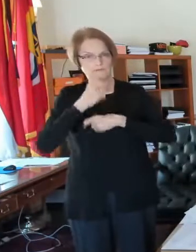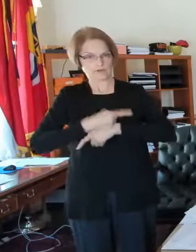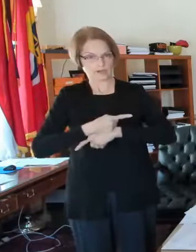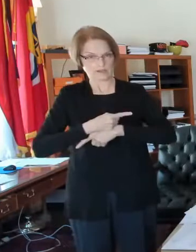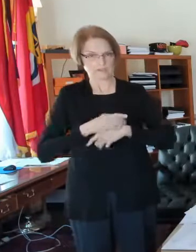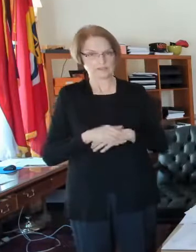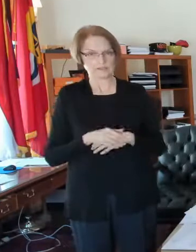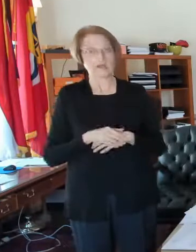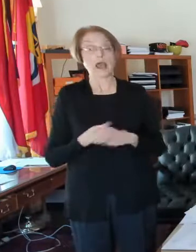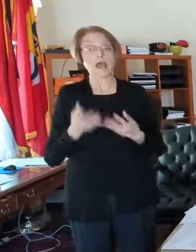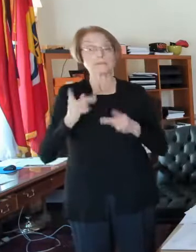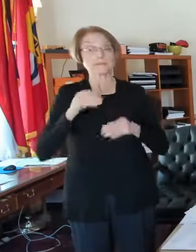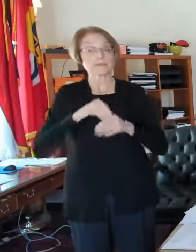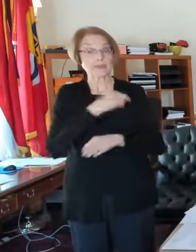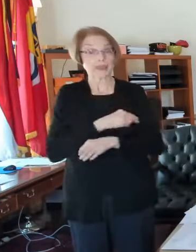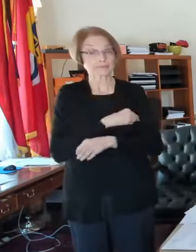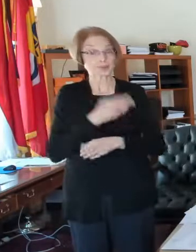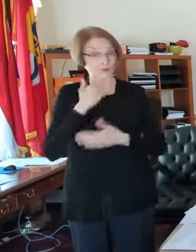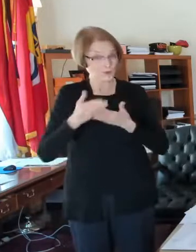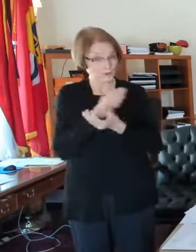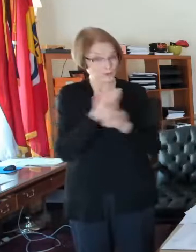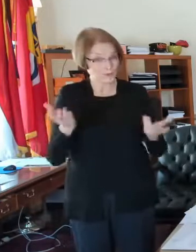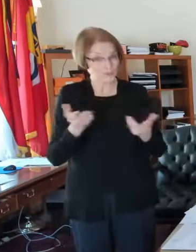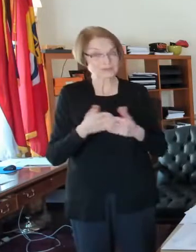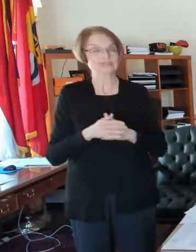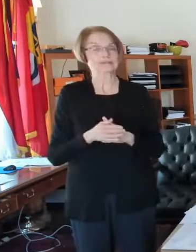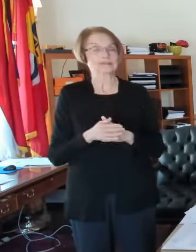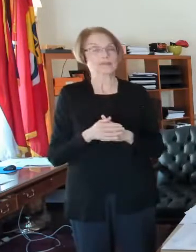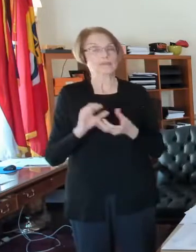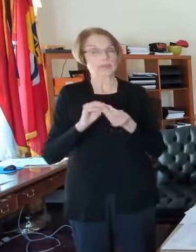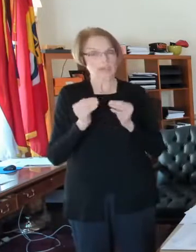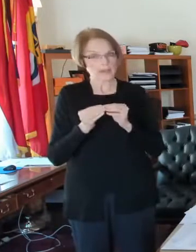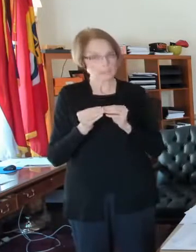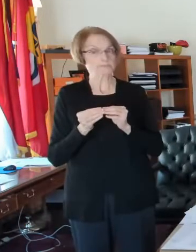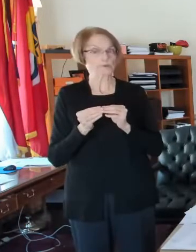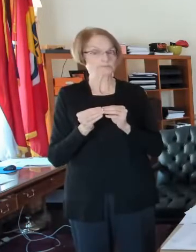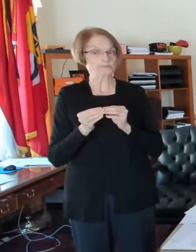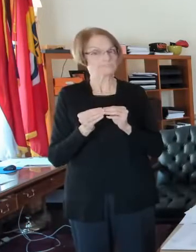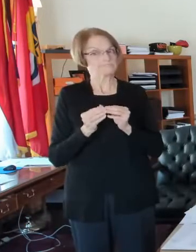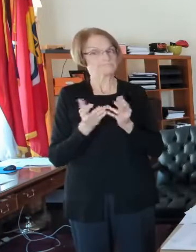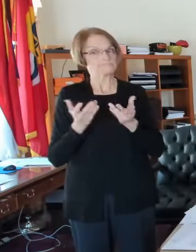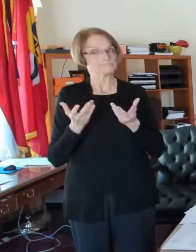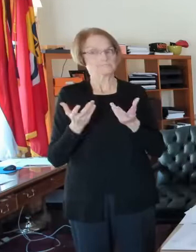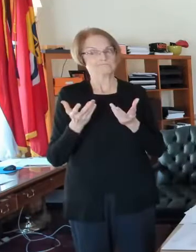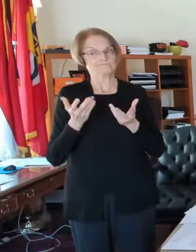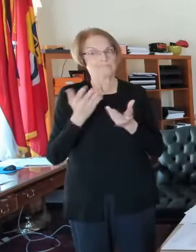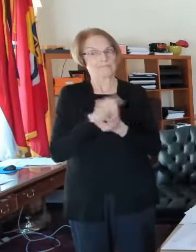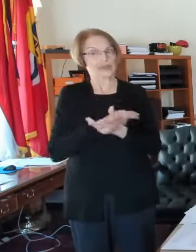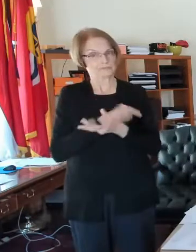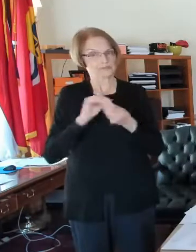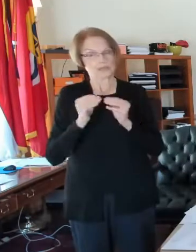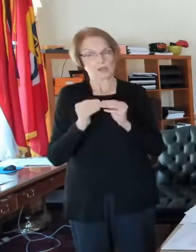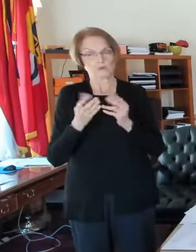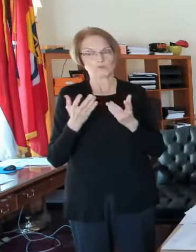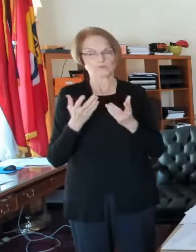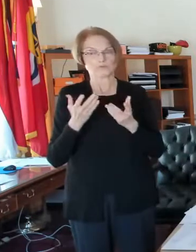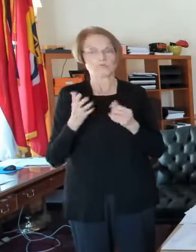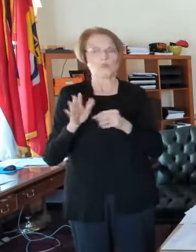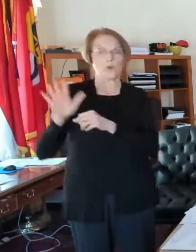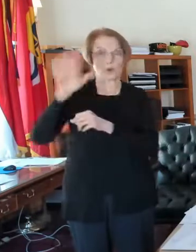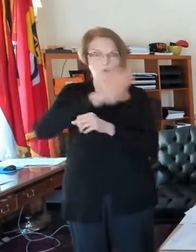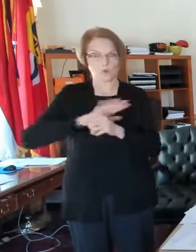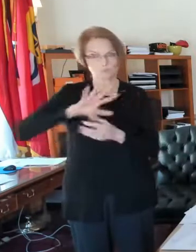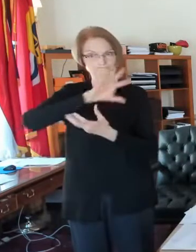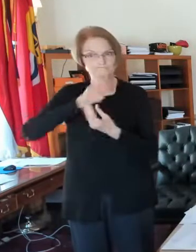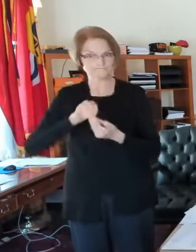average. Hospitalizations, also good news there. These hospitalization numbers, as you know, are numbers for the region, 4